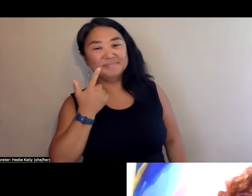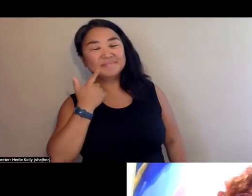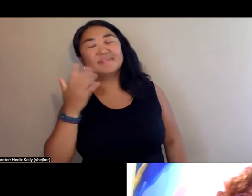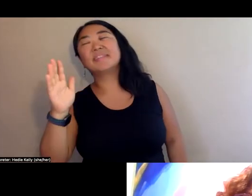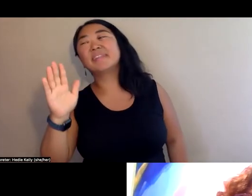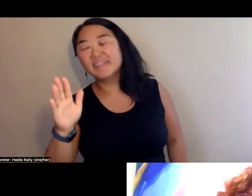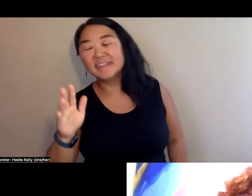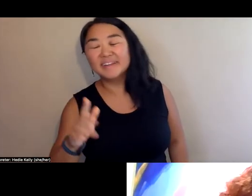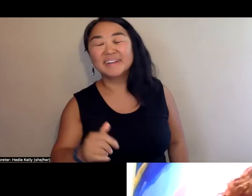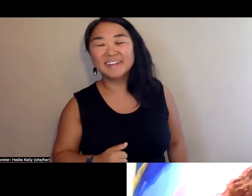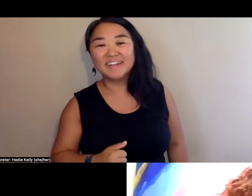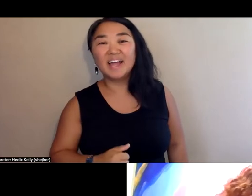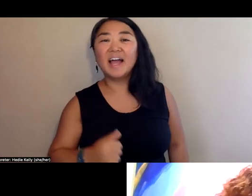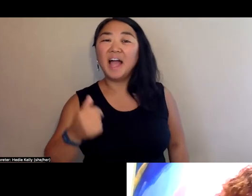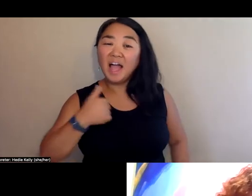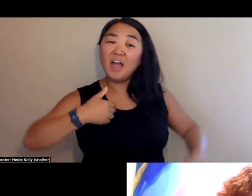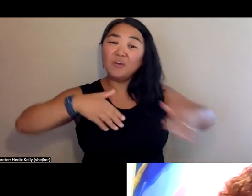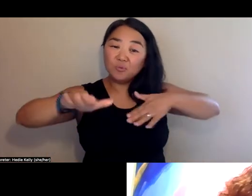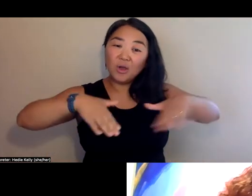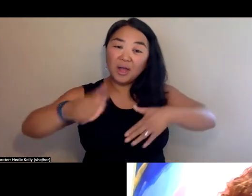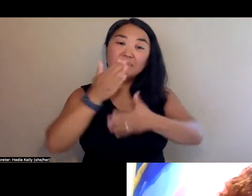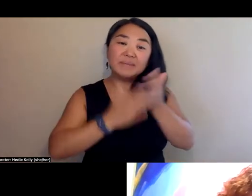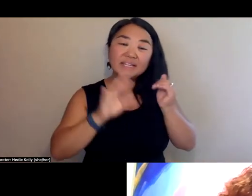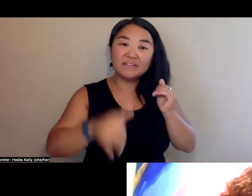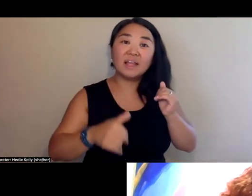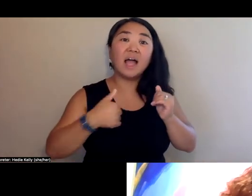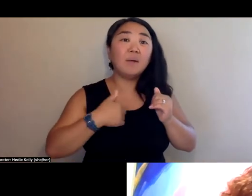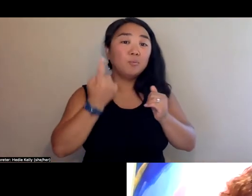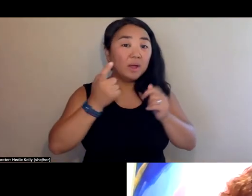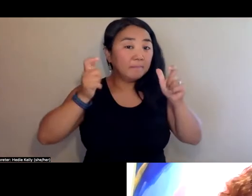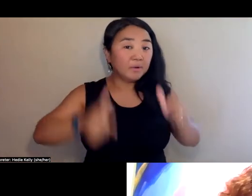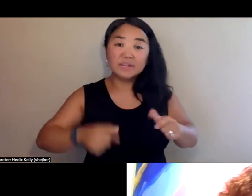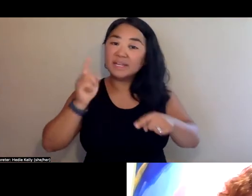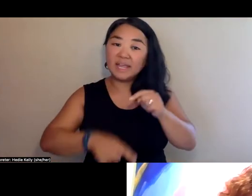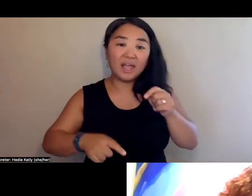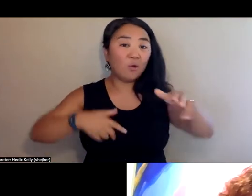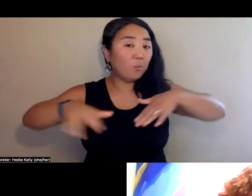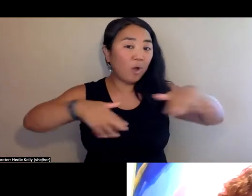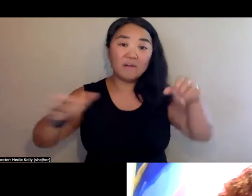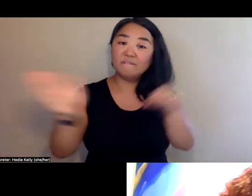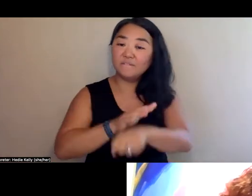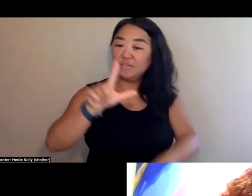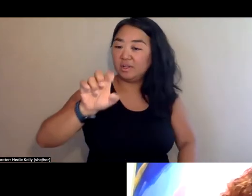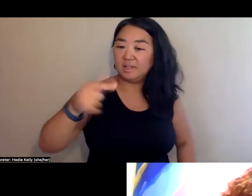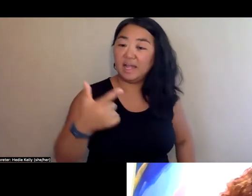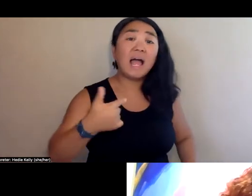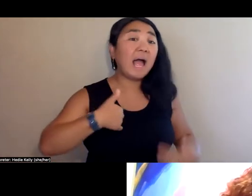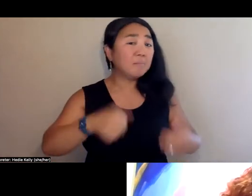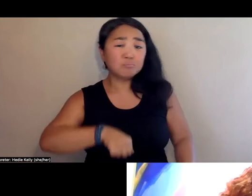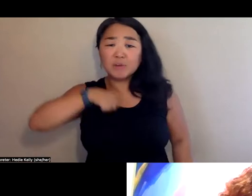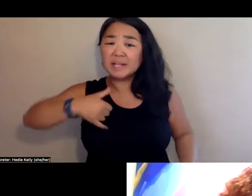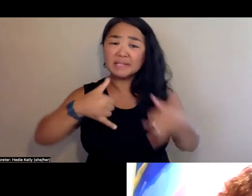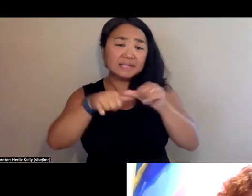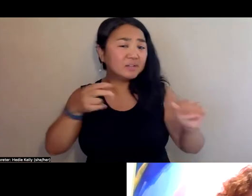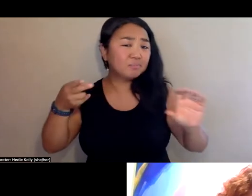I've walked pieces of it. I'm one person who can't walk a full leg, and I proudly say that I still participate, and then